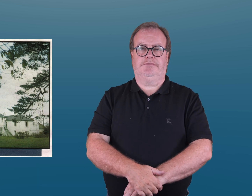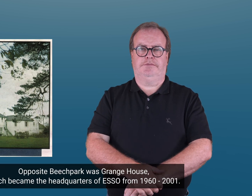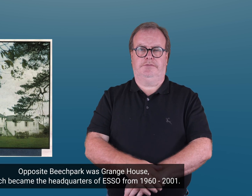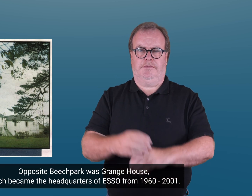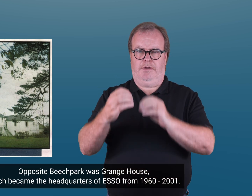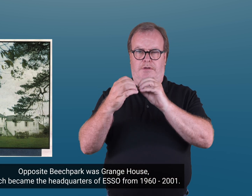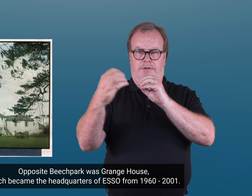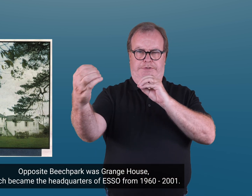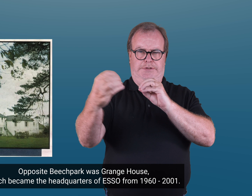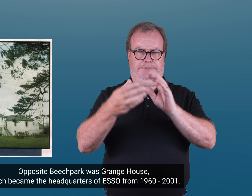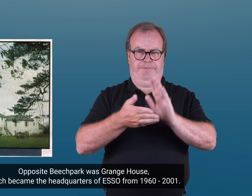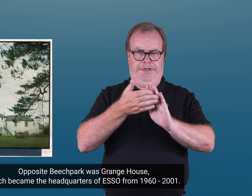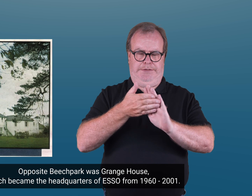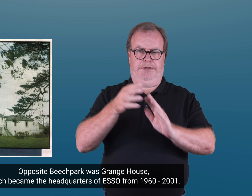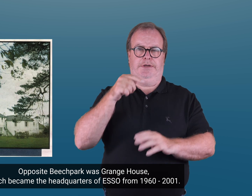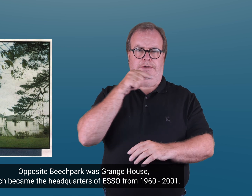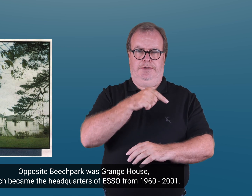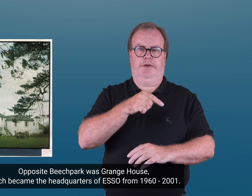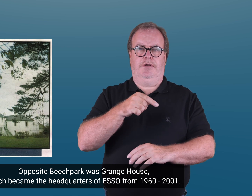Opposite Beechpark was Grange House,